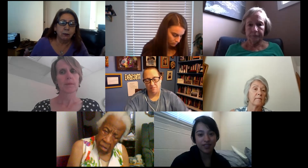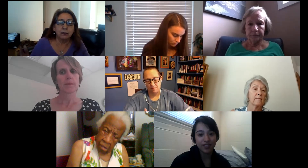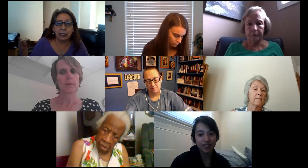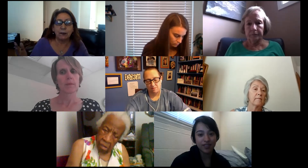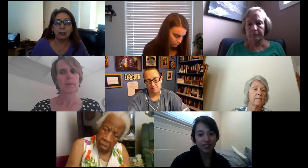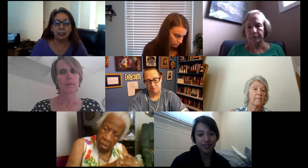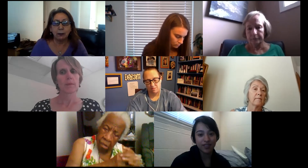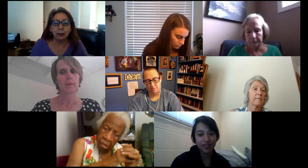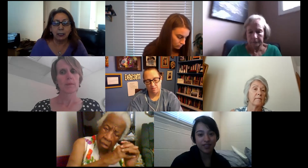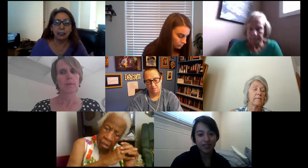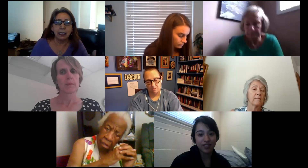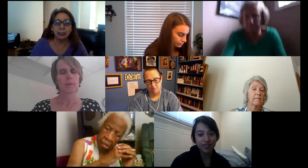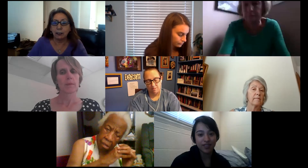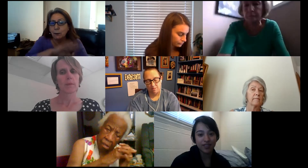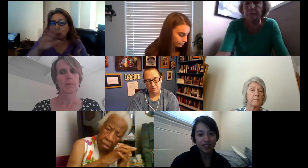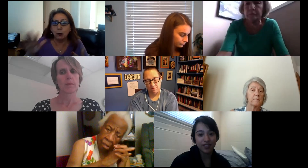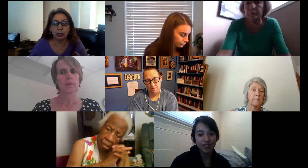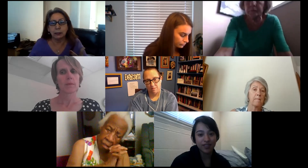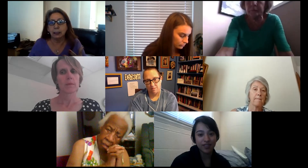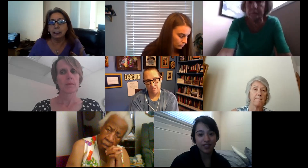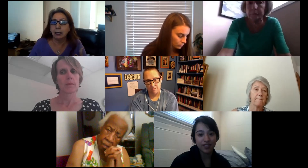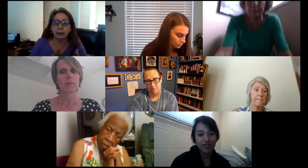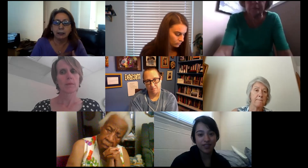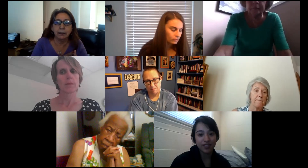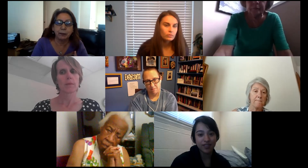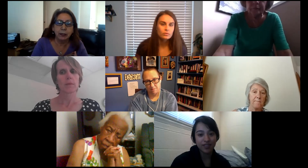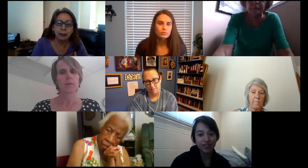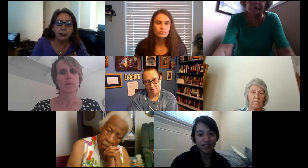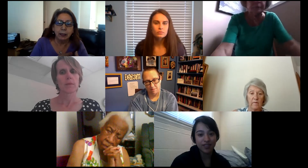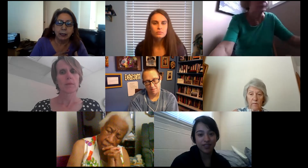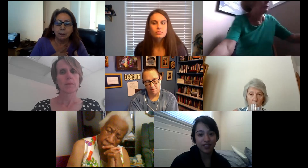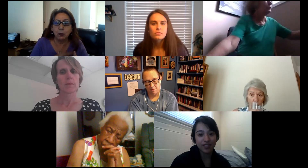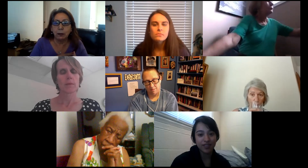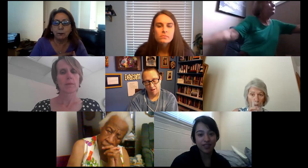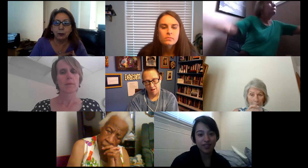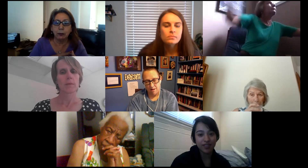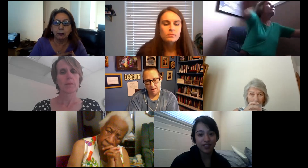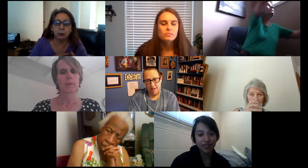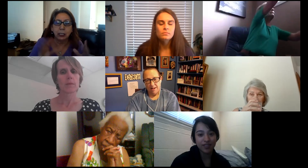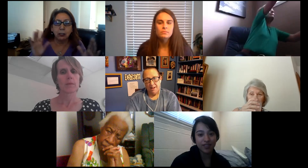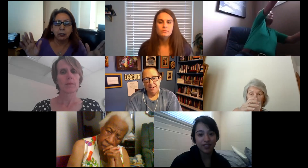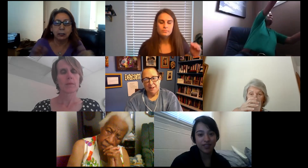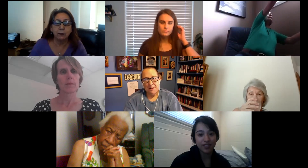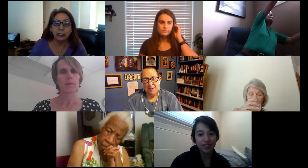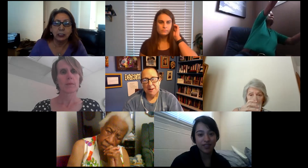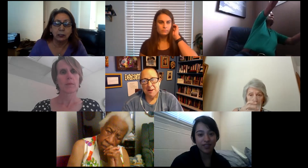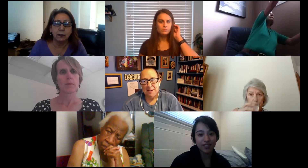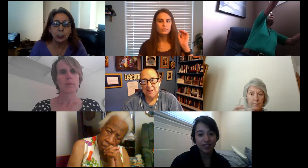for deaf and hard of hearing, and it had different programs. It had a program for what they called the